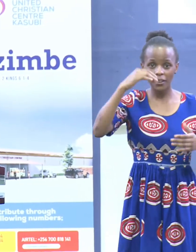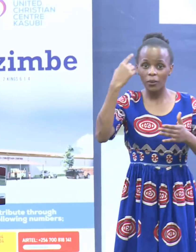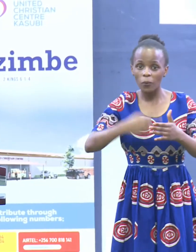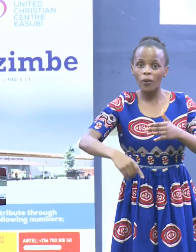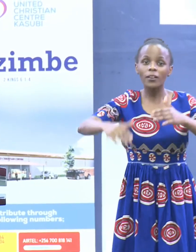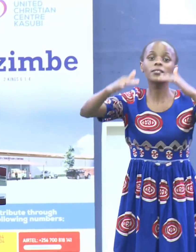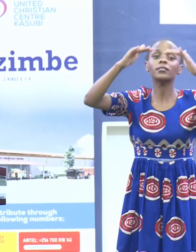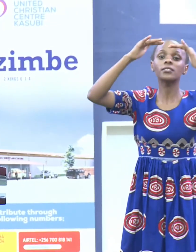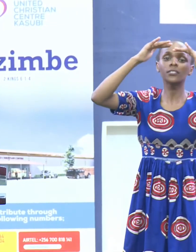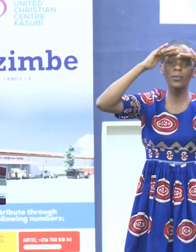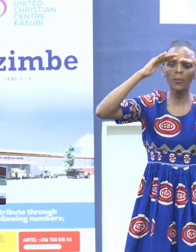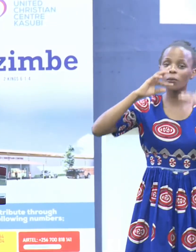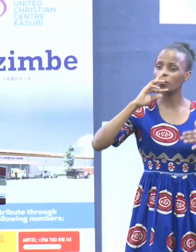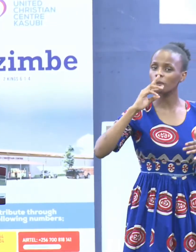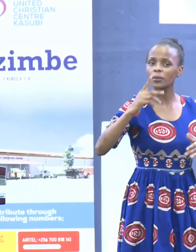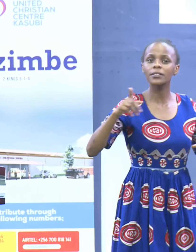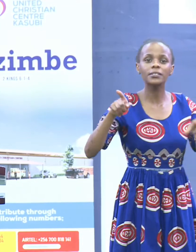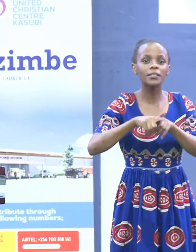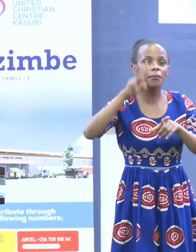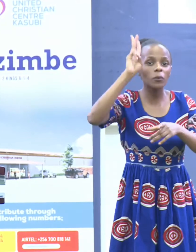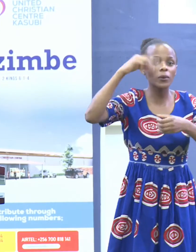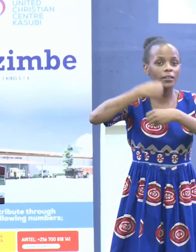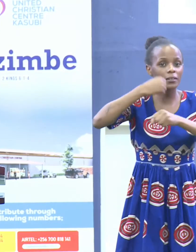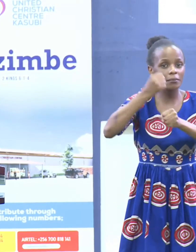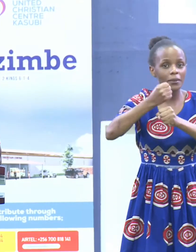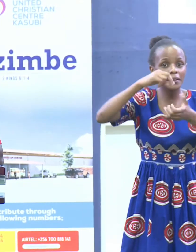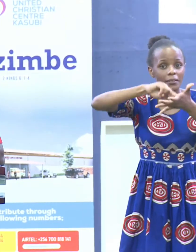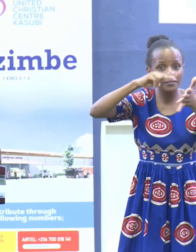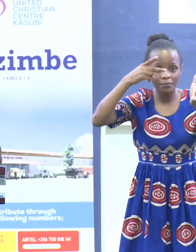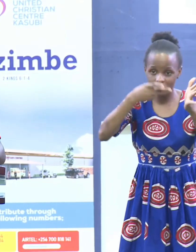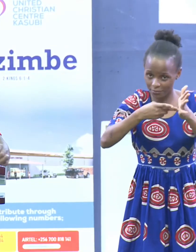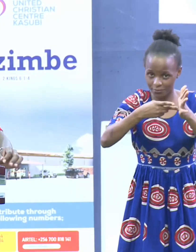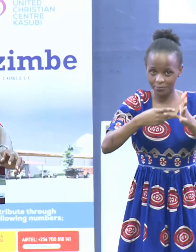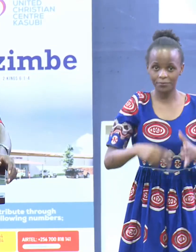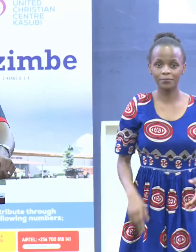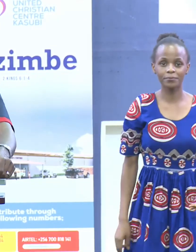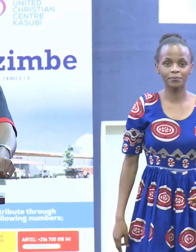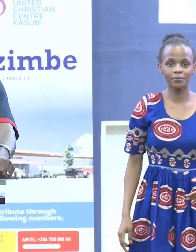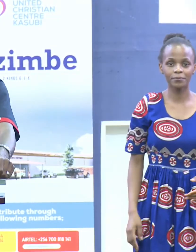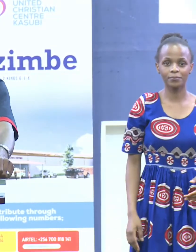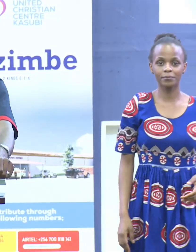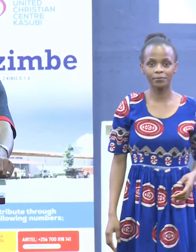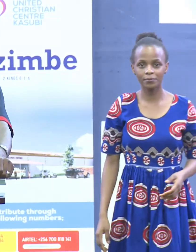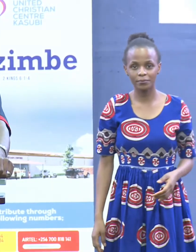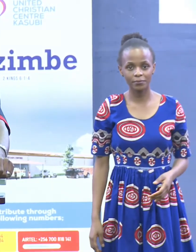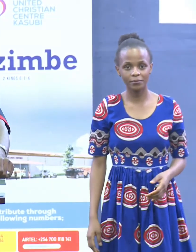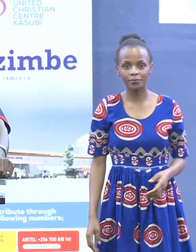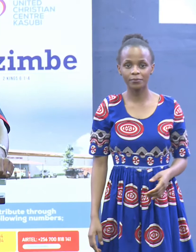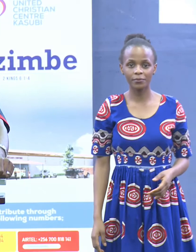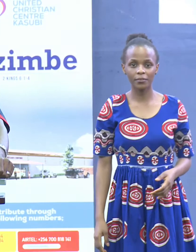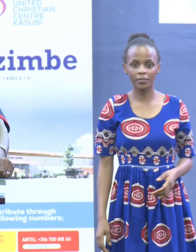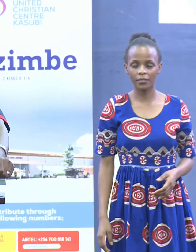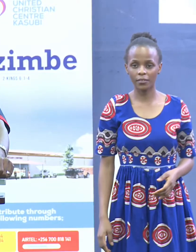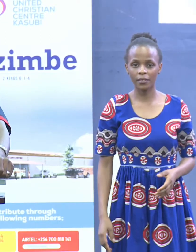yali addamu bwe kijjokola amakulu. That's when what Jacob was replying that his Esau the firstborn will make meaning